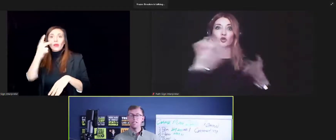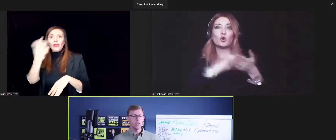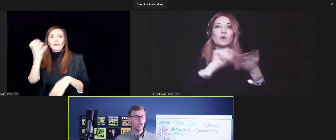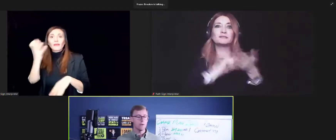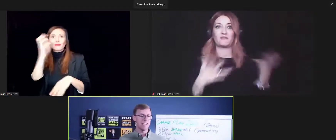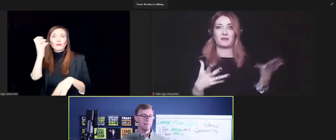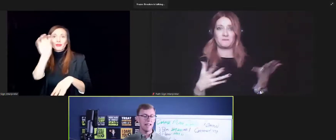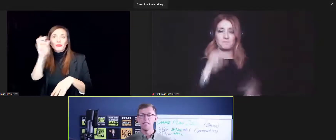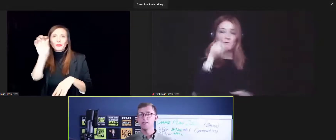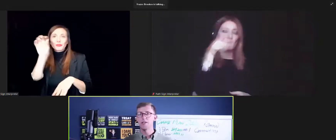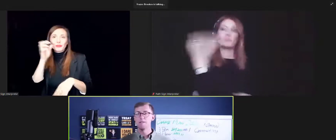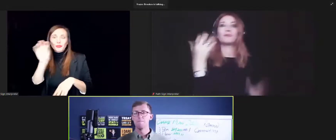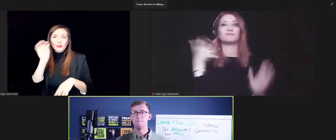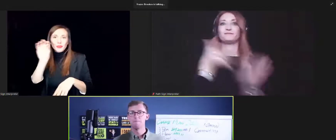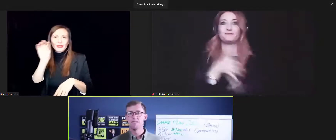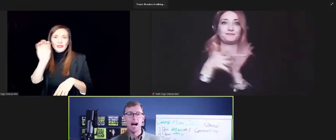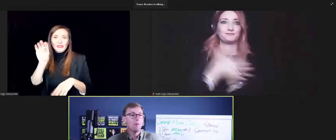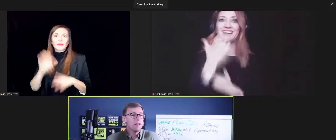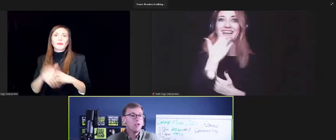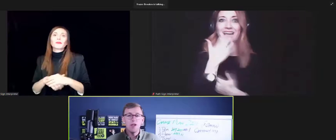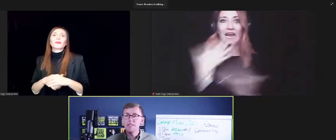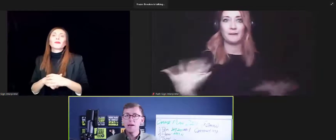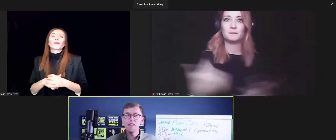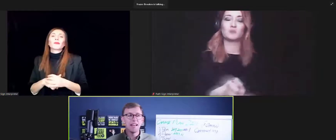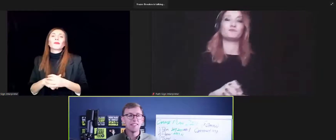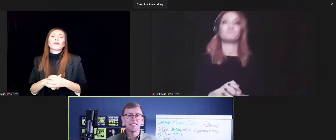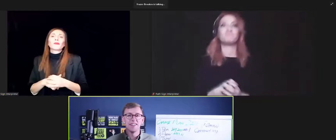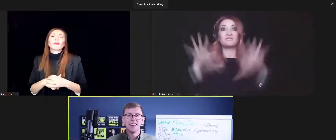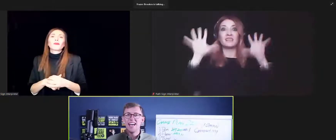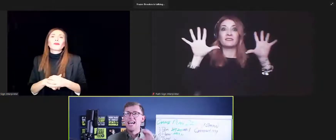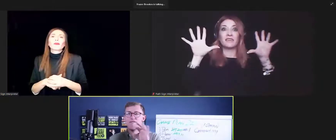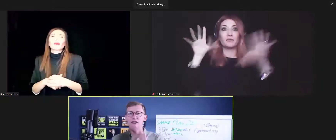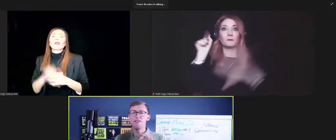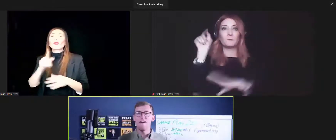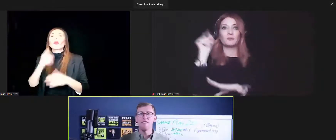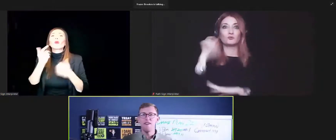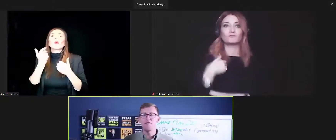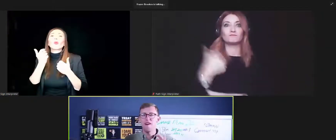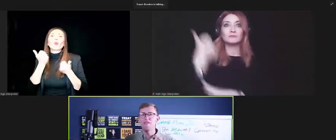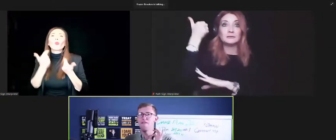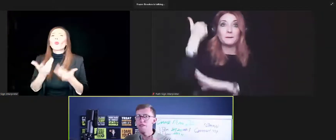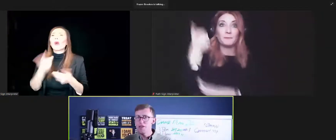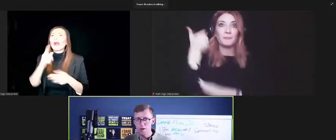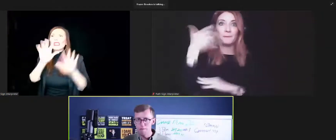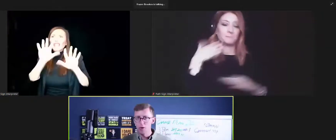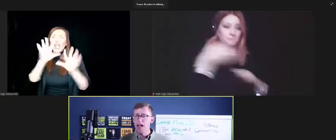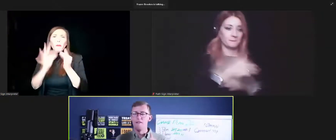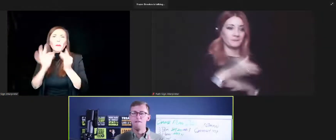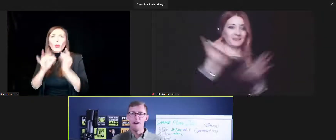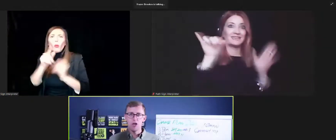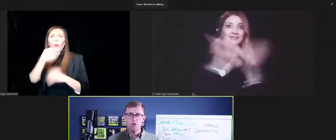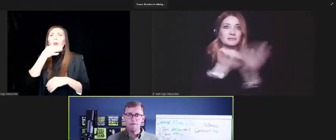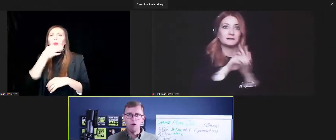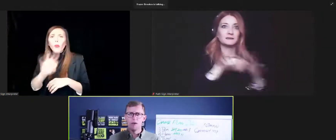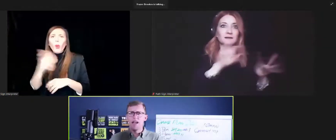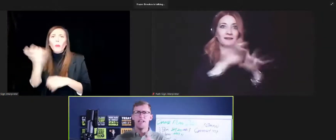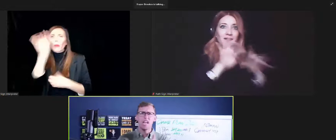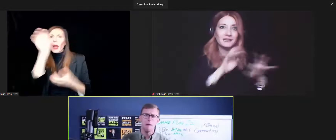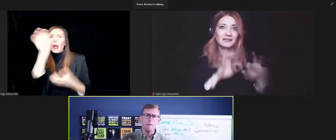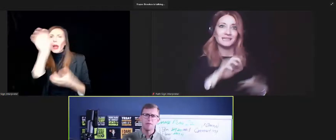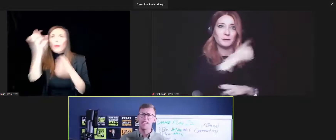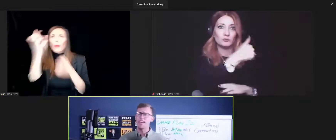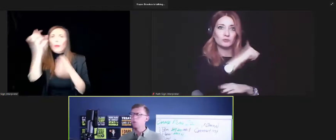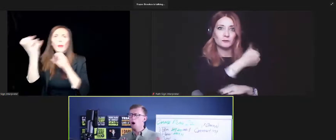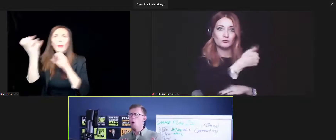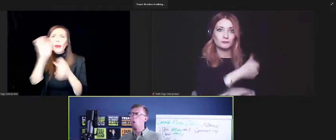many did you do in 10 minutes? How many did you do in 10 minutes? It's very, very, very, very, very simple and very straightforward. Now, you